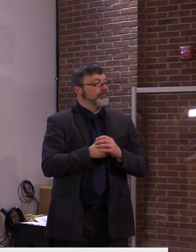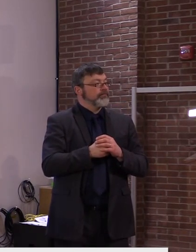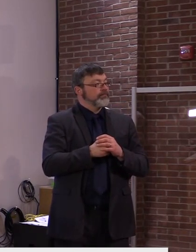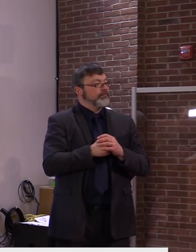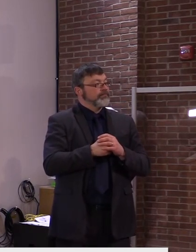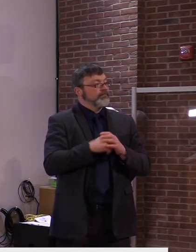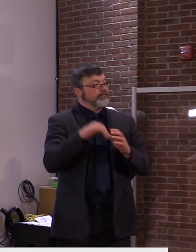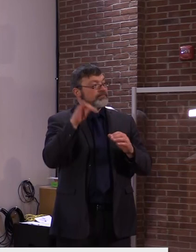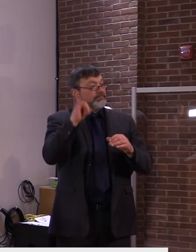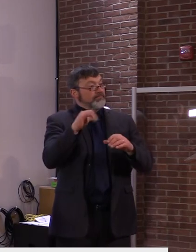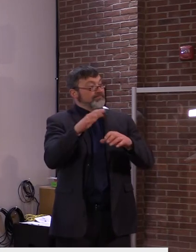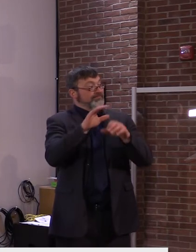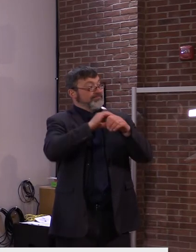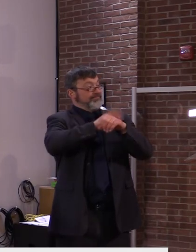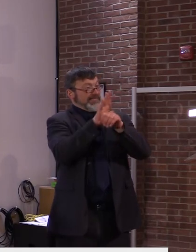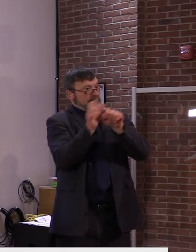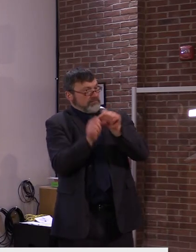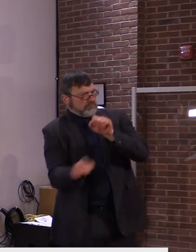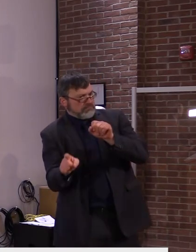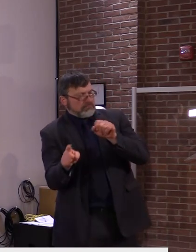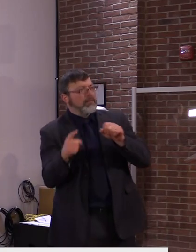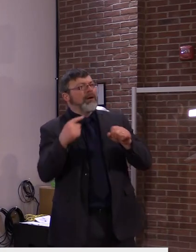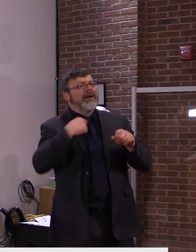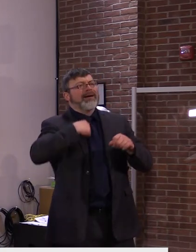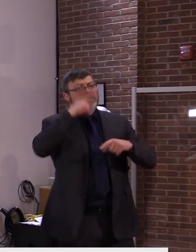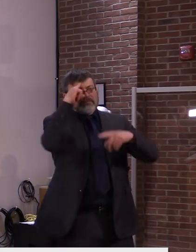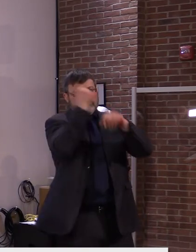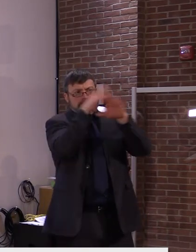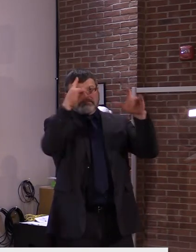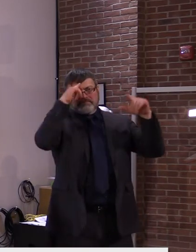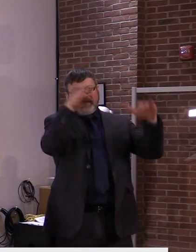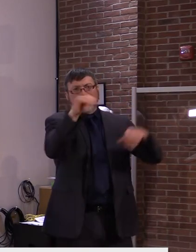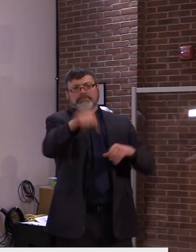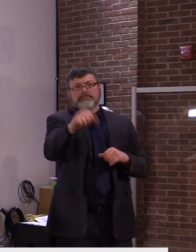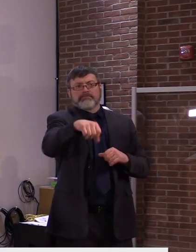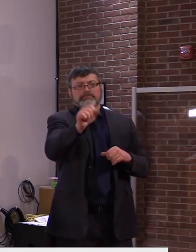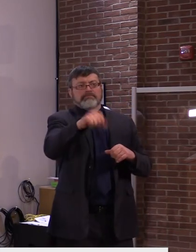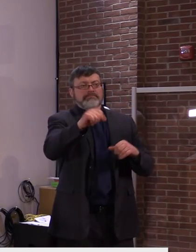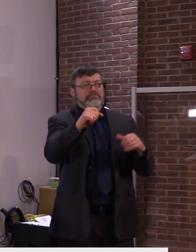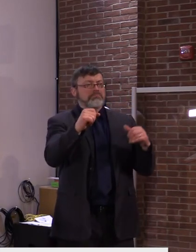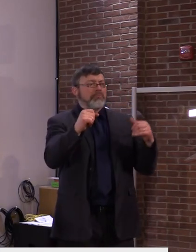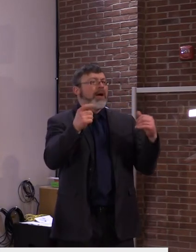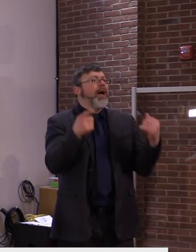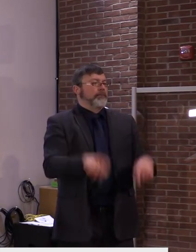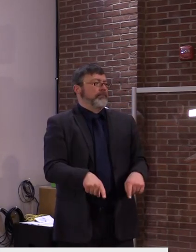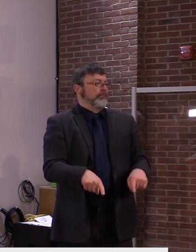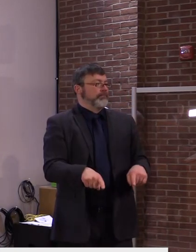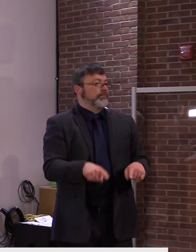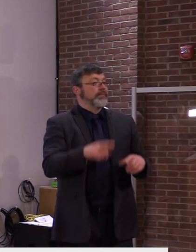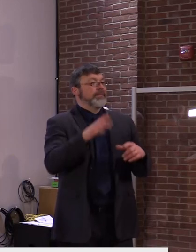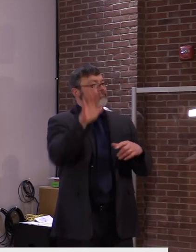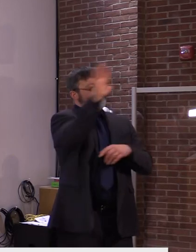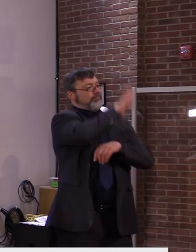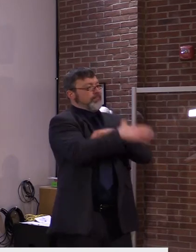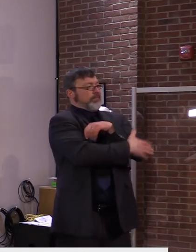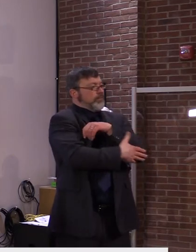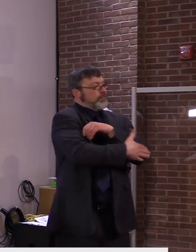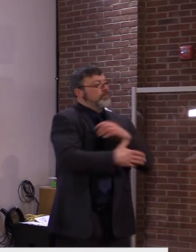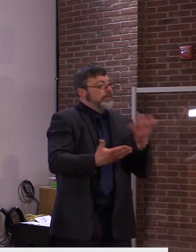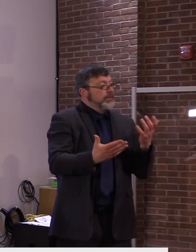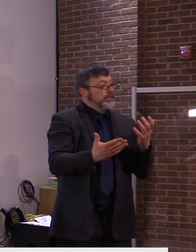over time. The reason the B117 variant is concerning is because it is thought to be